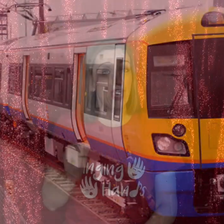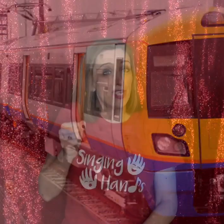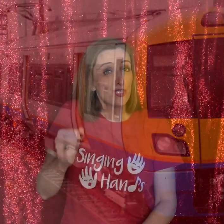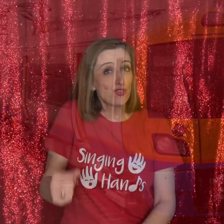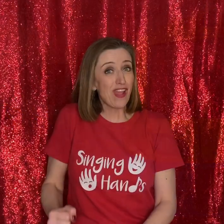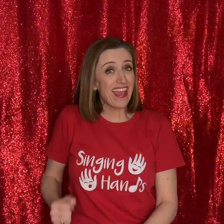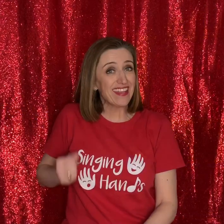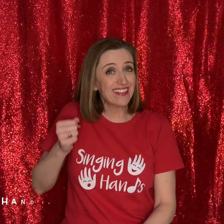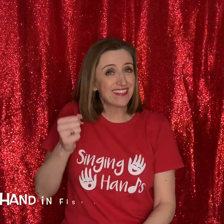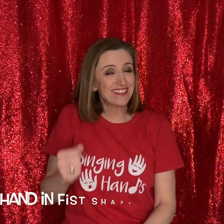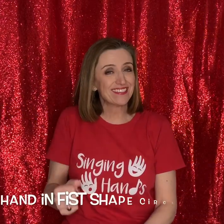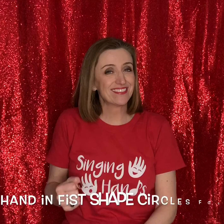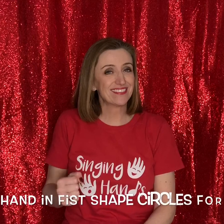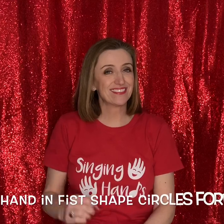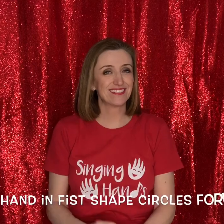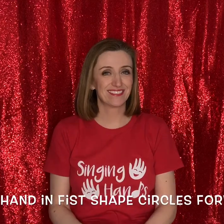Motorbike. Motorbike. Train.